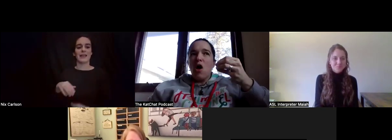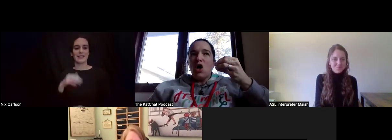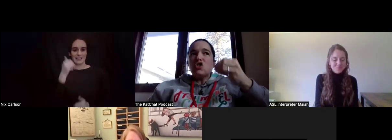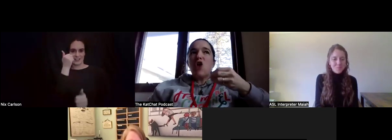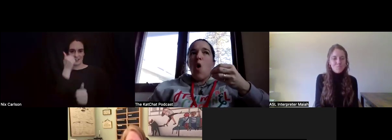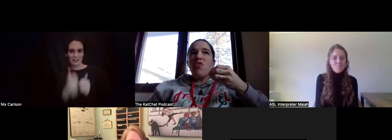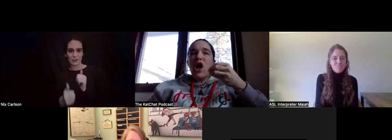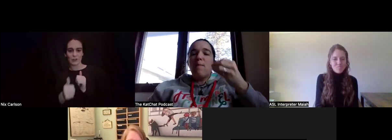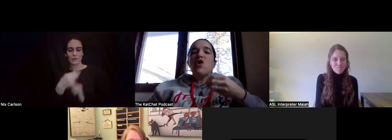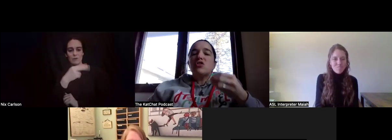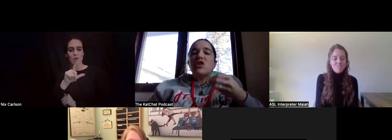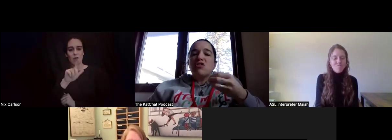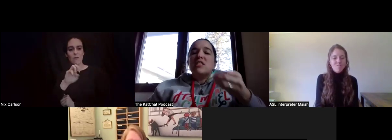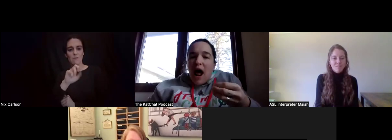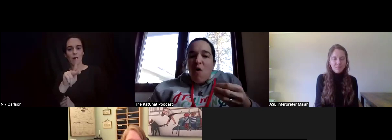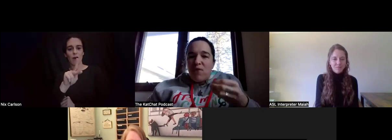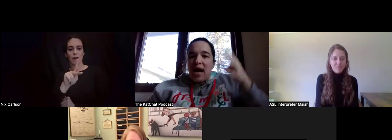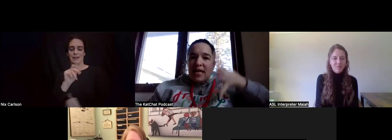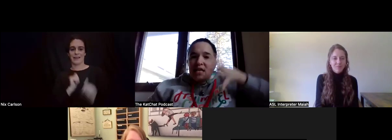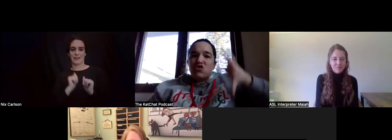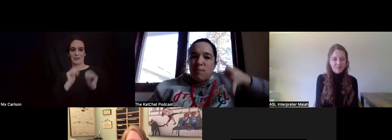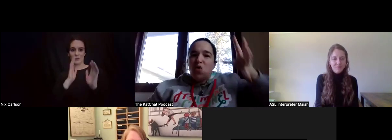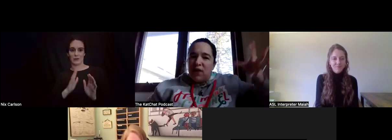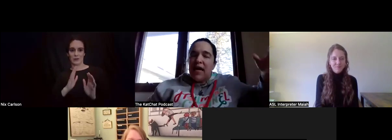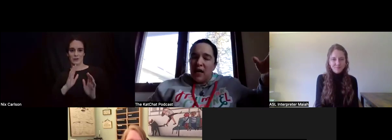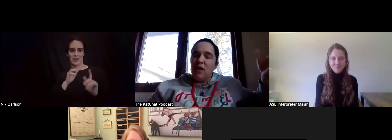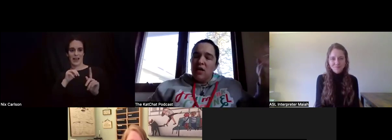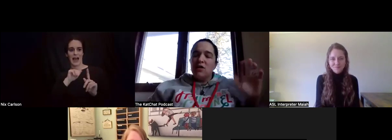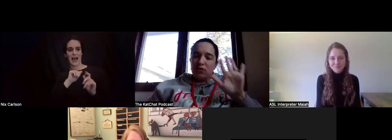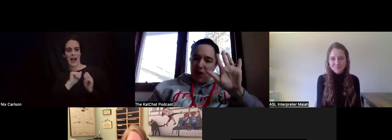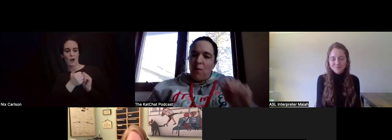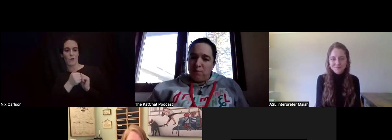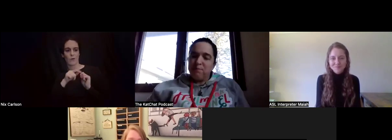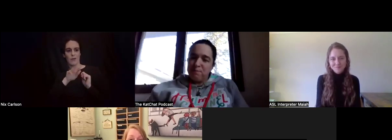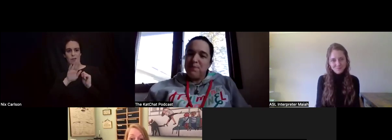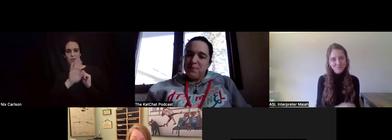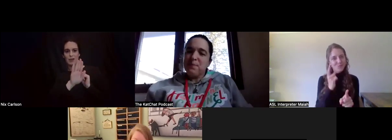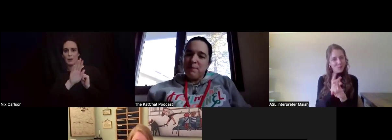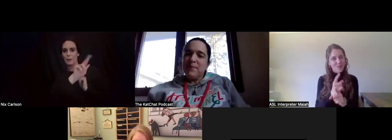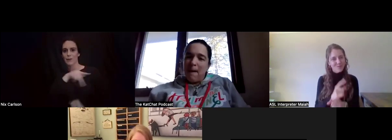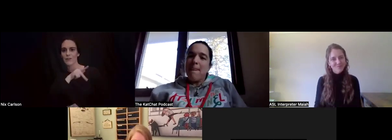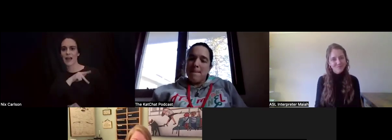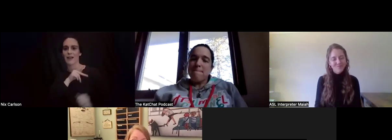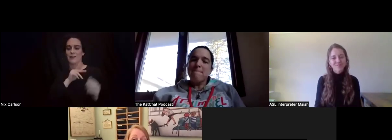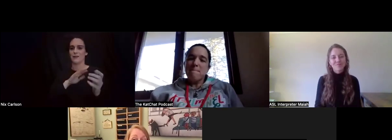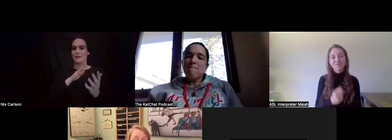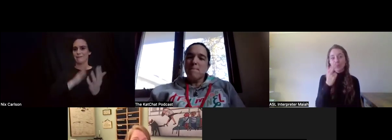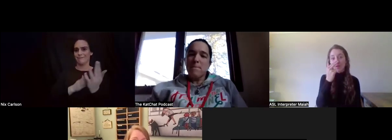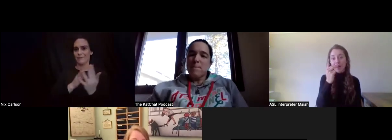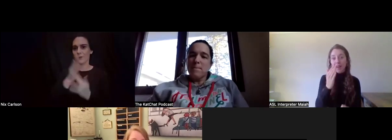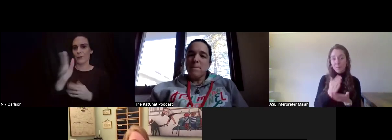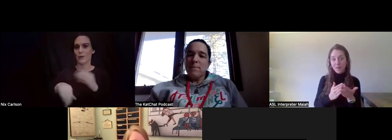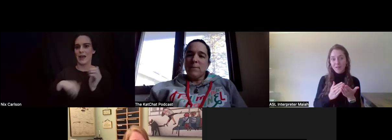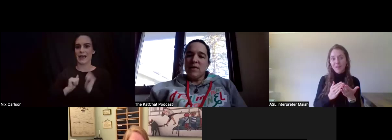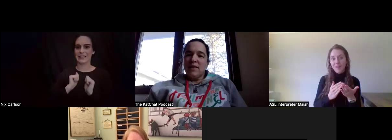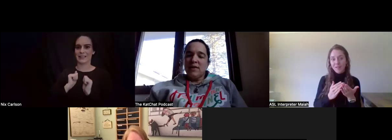share show their personal self in each movie. that's right. Well, the funny thing is, I do have one I watch